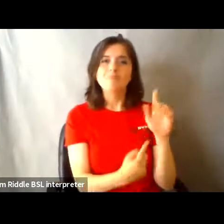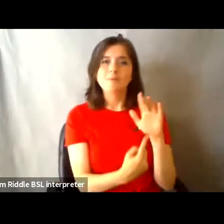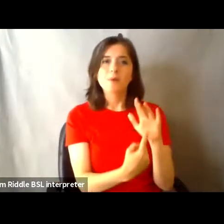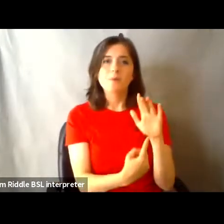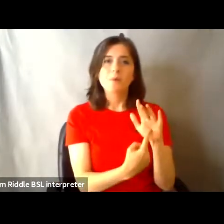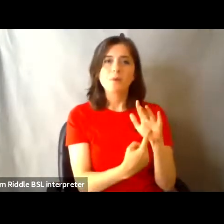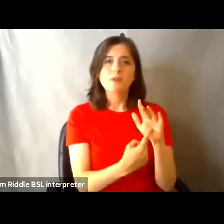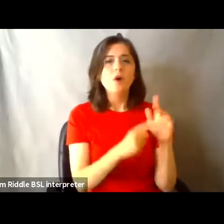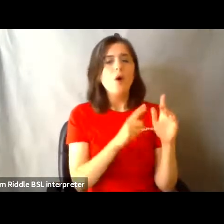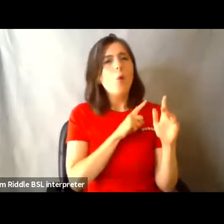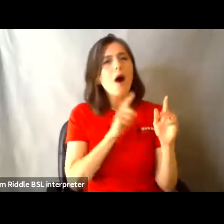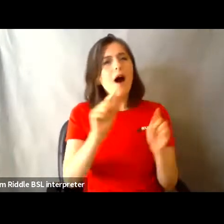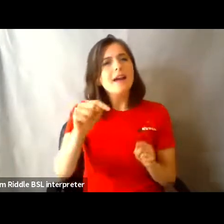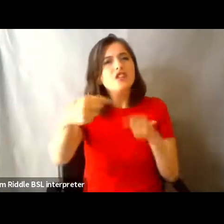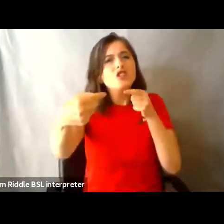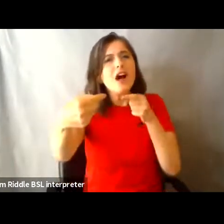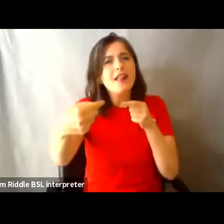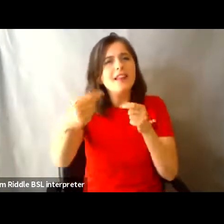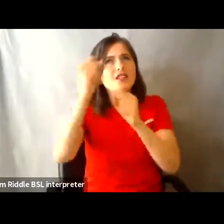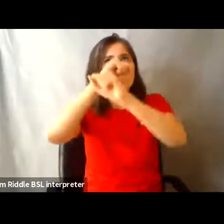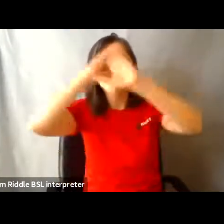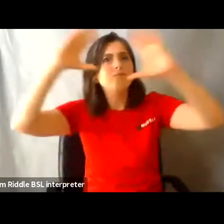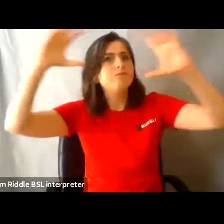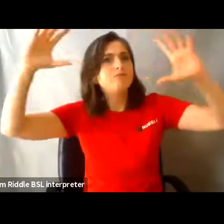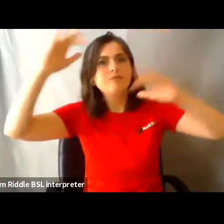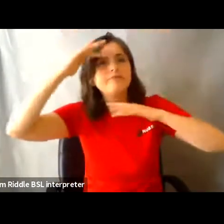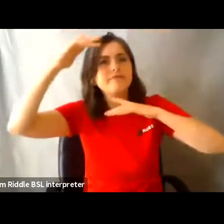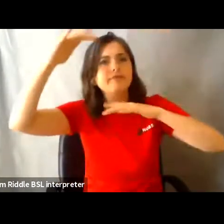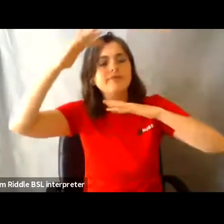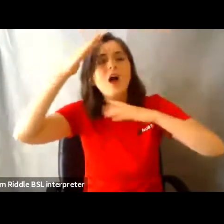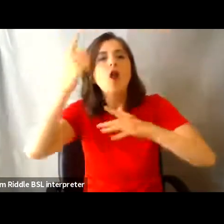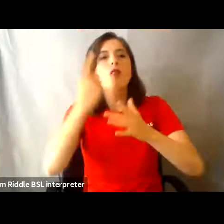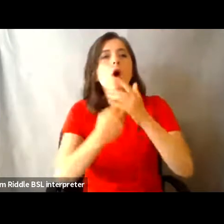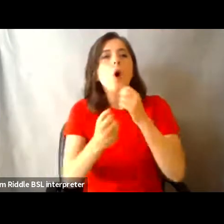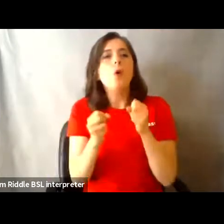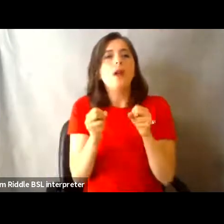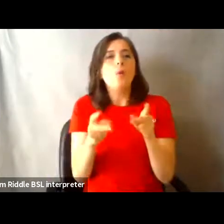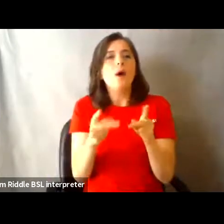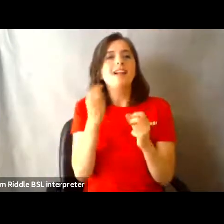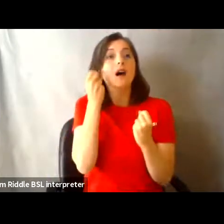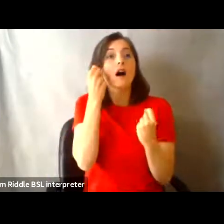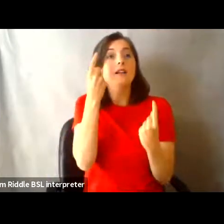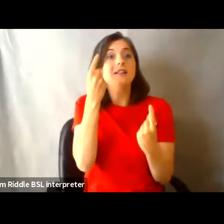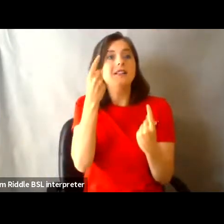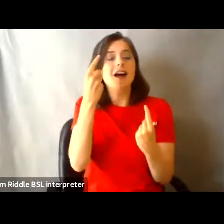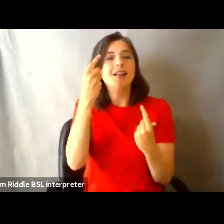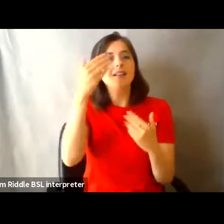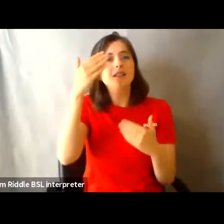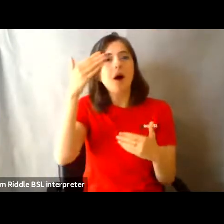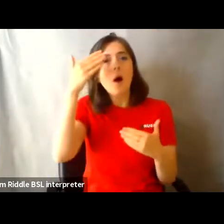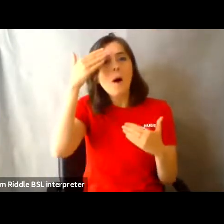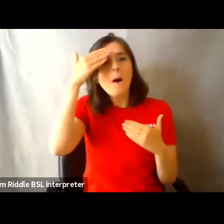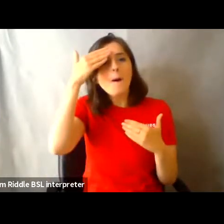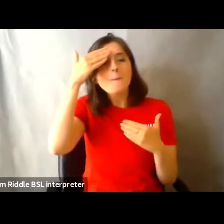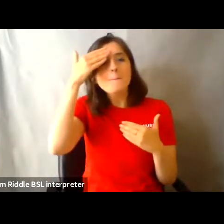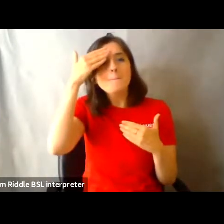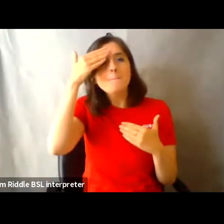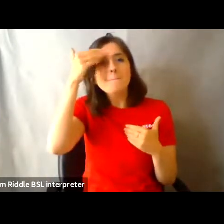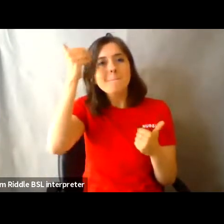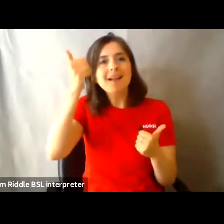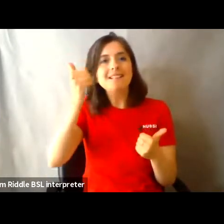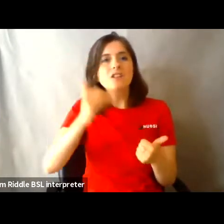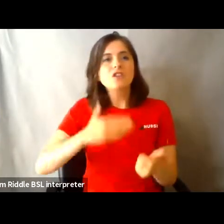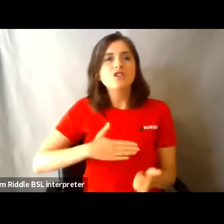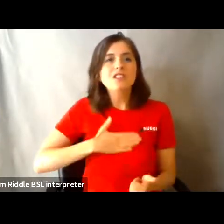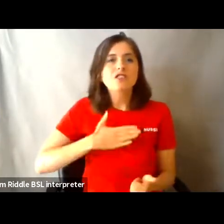challenges the whole idea that the only way to understand mental distress, mental trauma, is by an individual